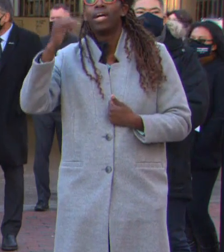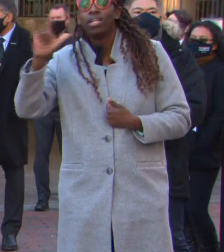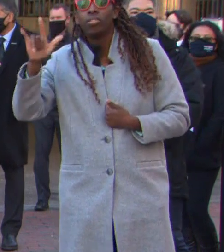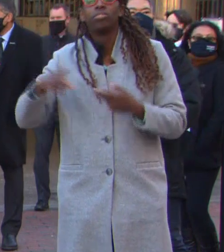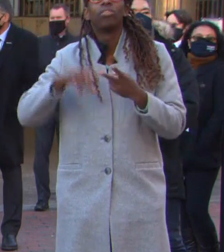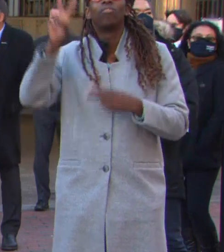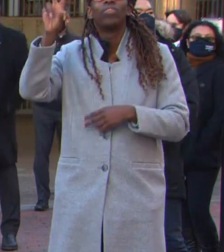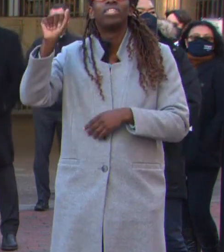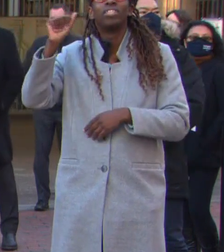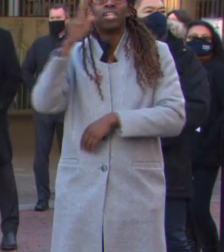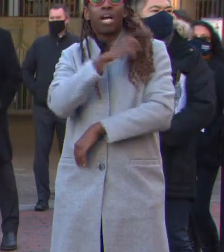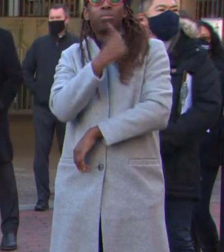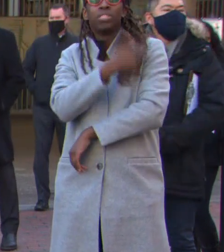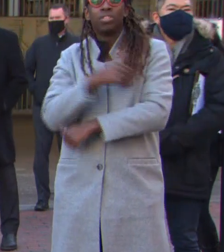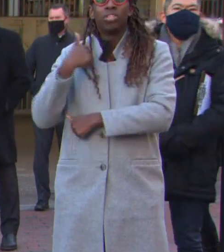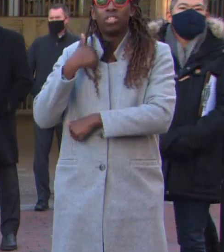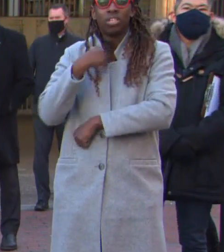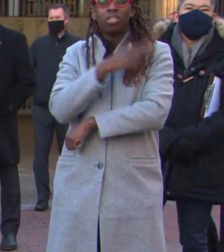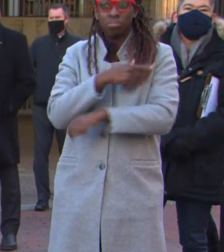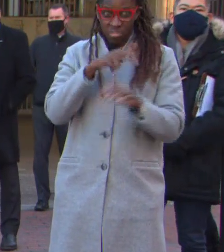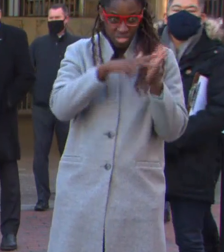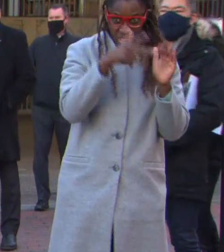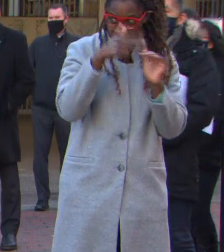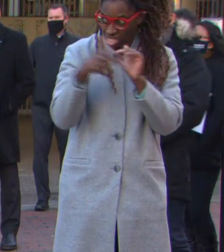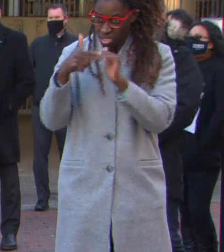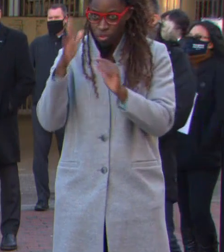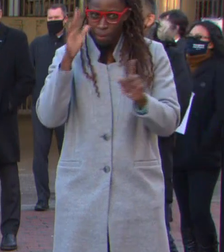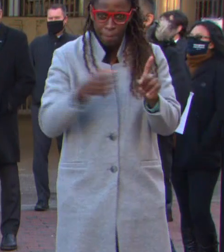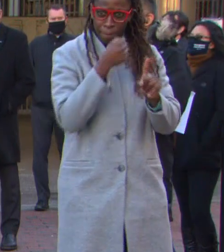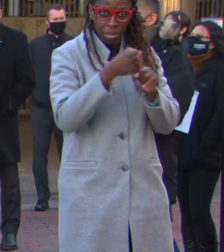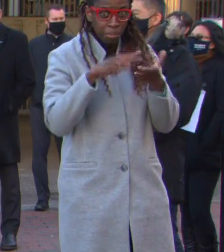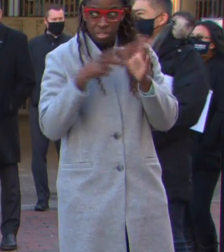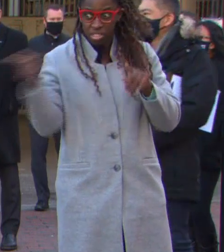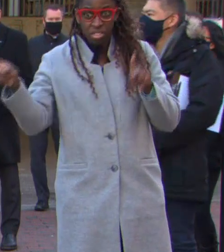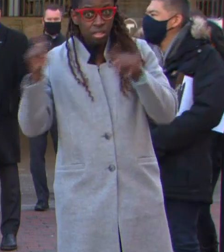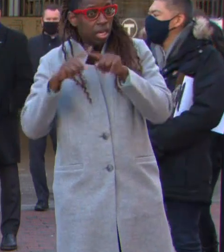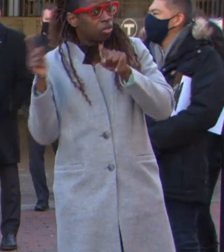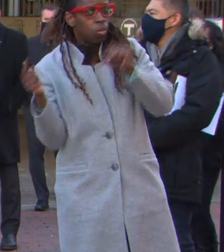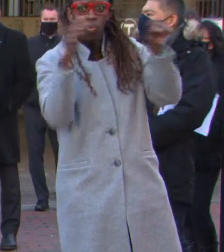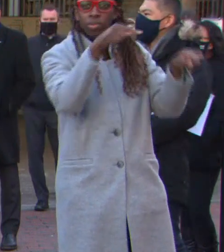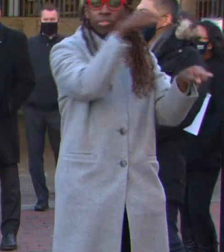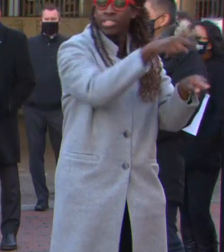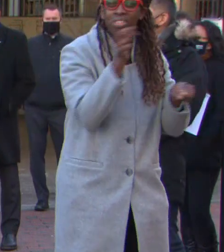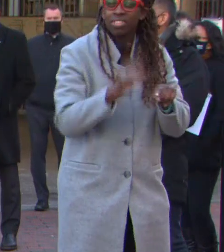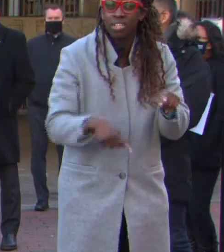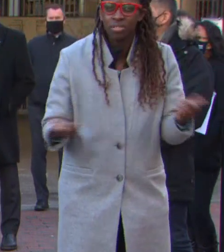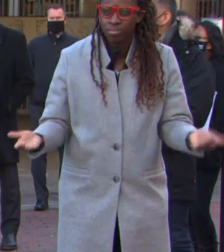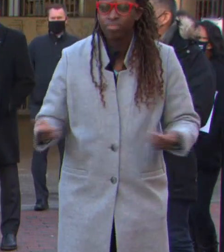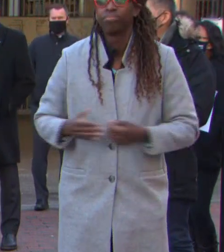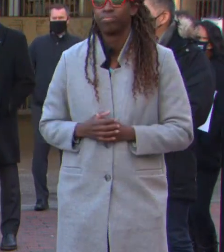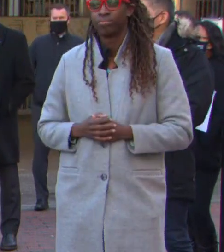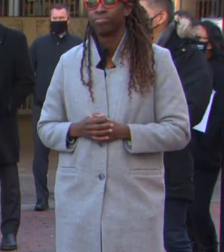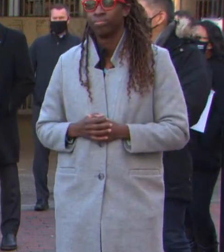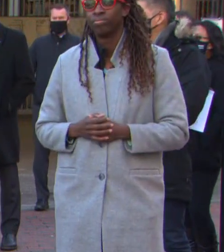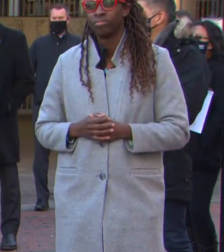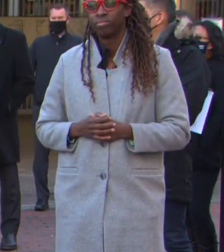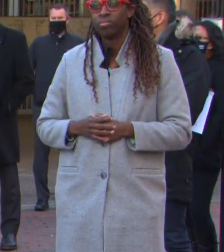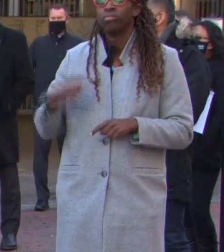serves relies on the MBTA. We're joined today also by our Commissioner of Veterans Affairs, John